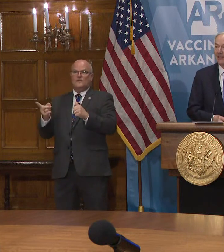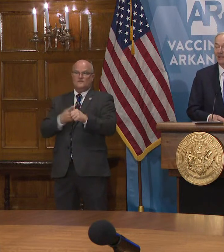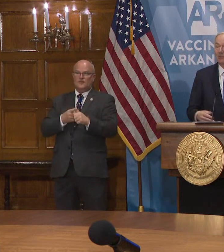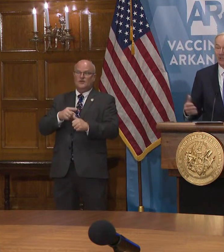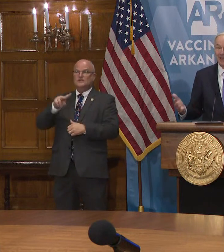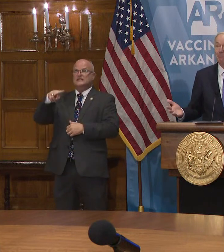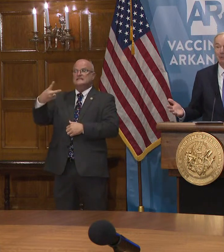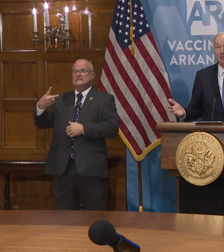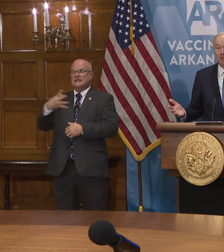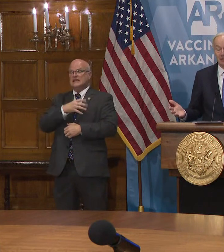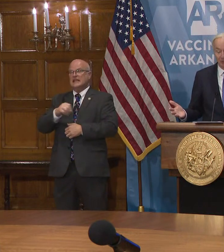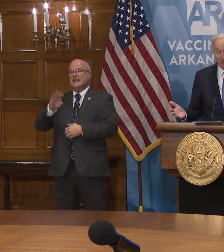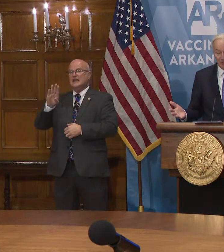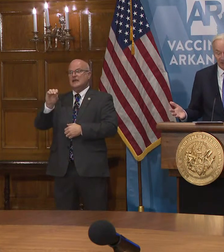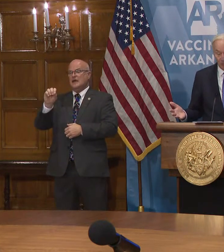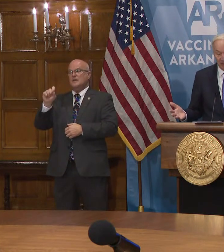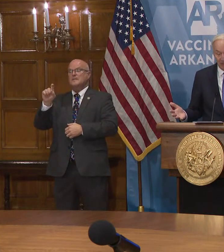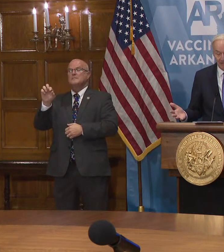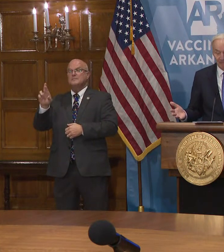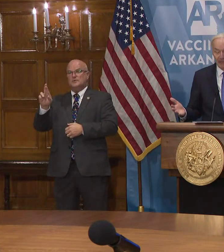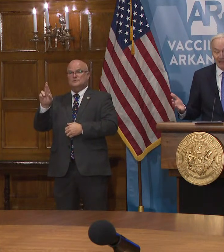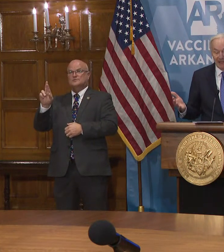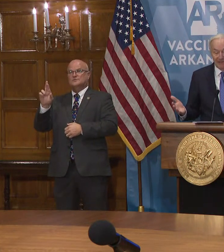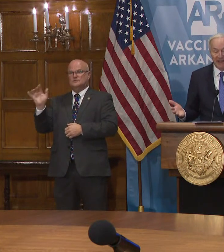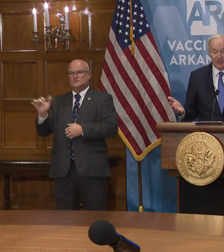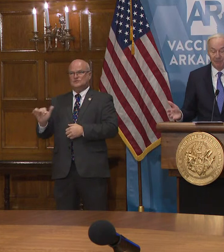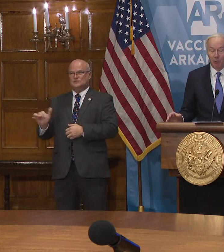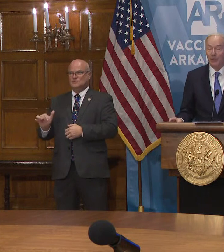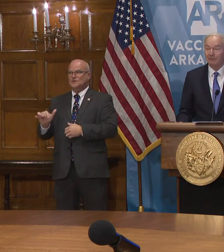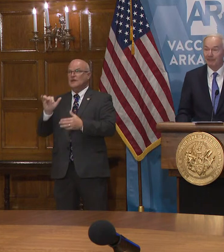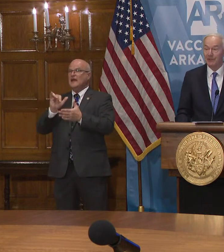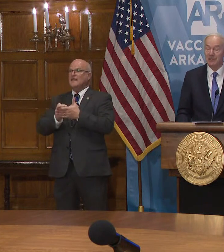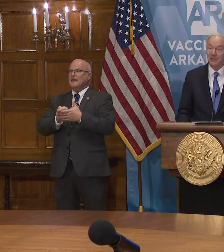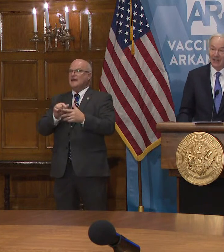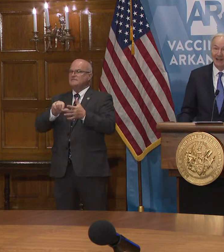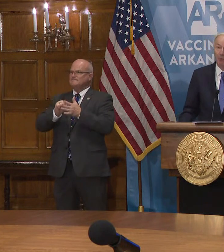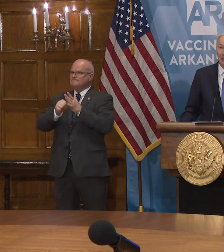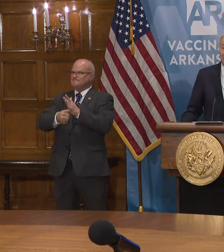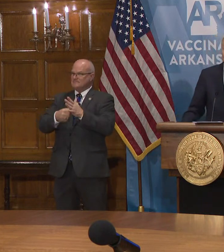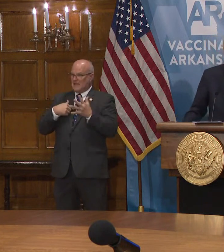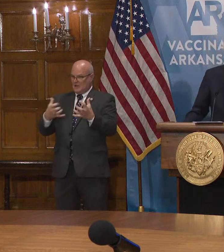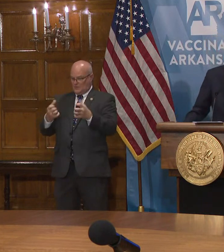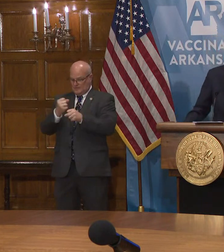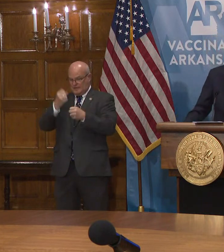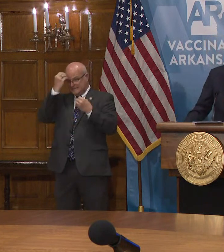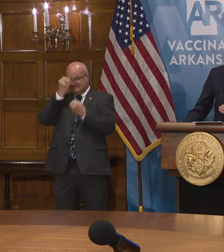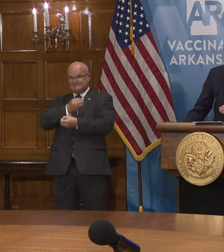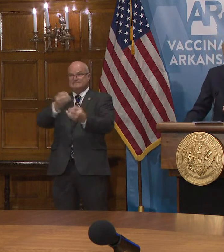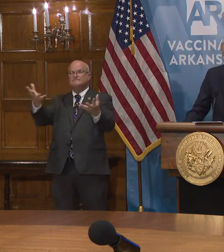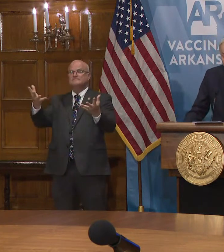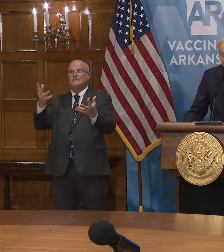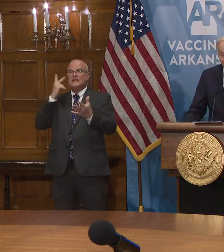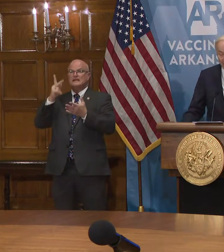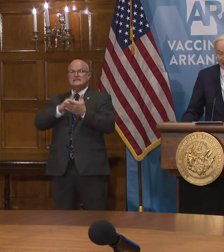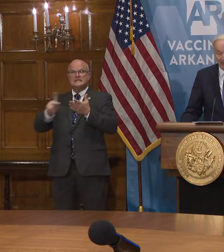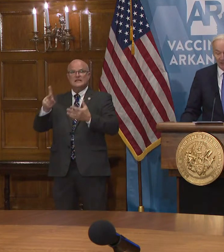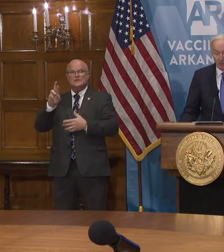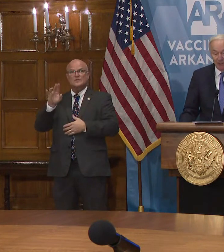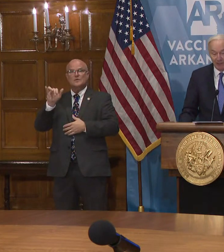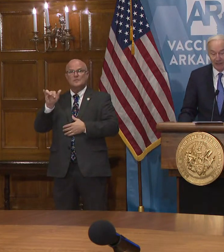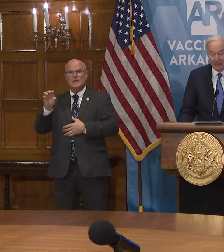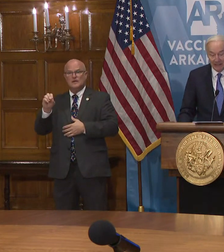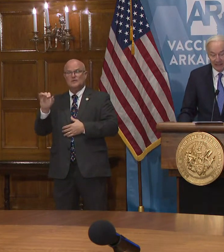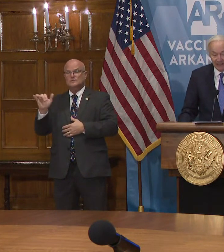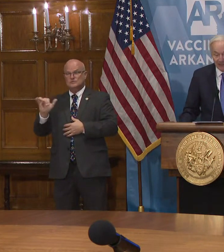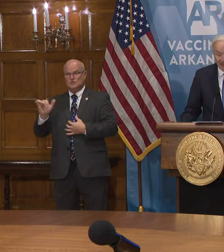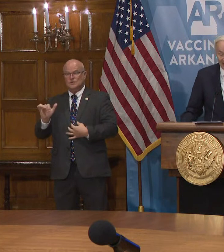dose, second dose, and booster doses as well. And that is a point of emphasis that I wanted to make today, and Secretary Romero will make it as